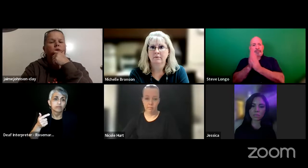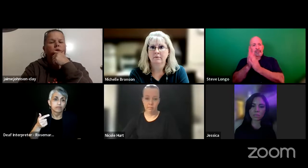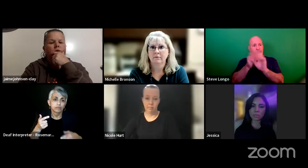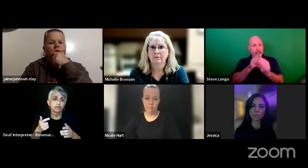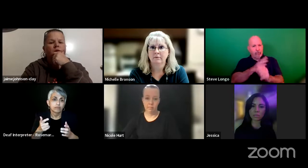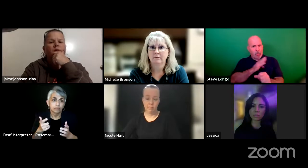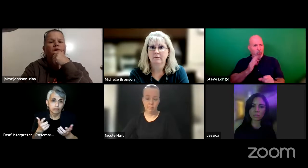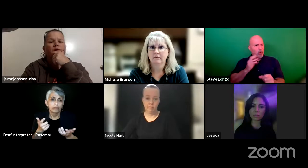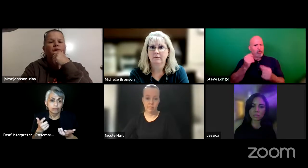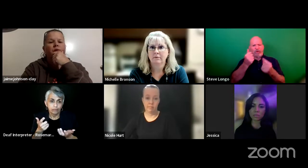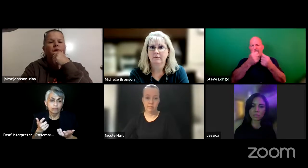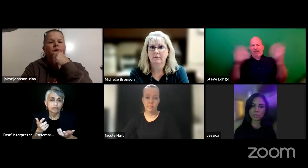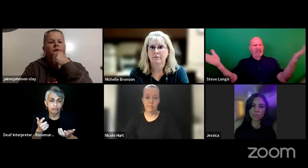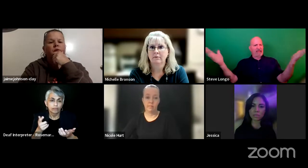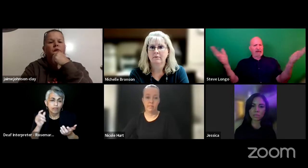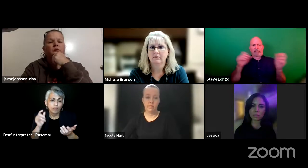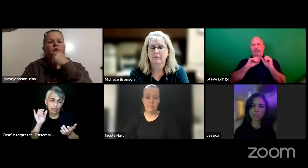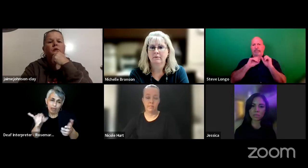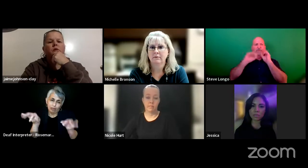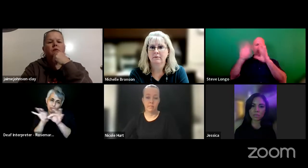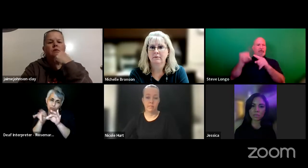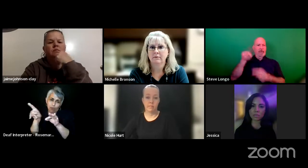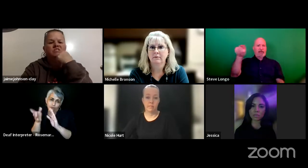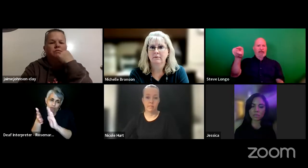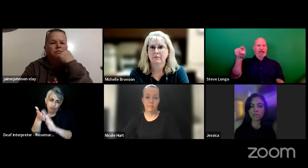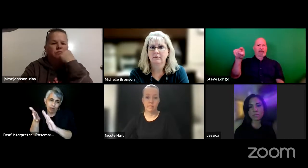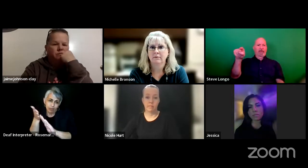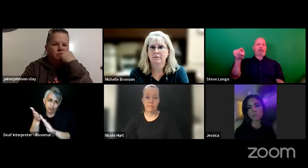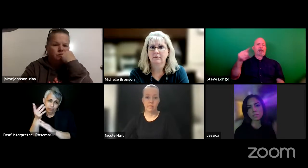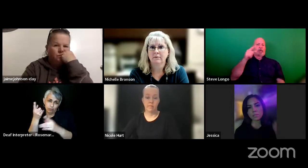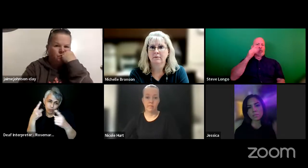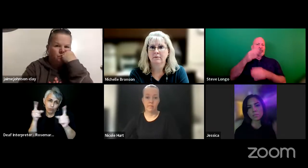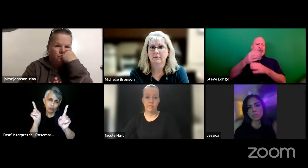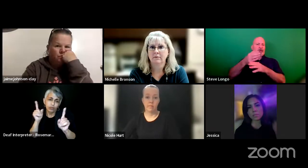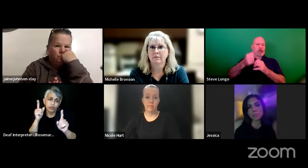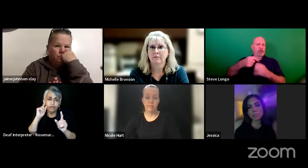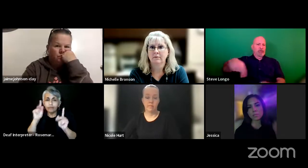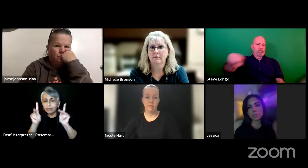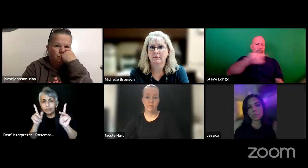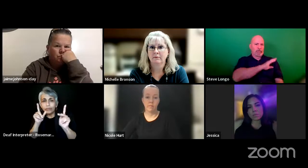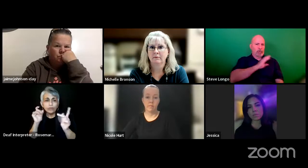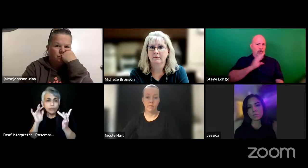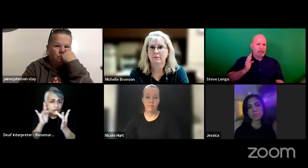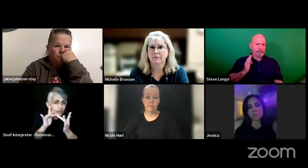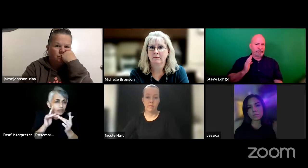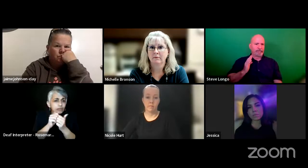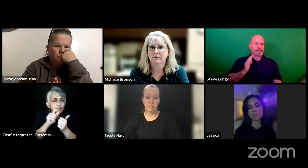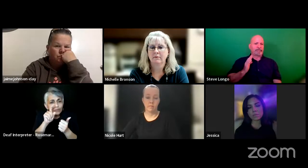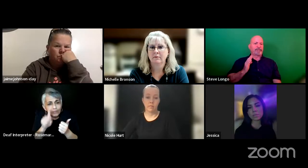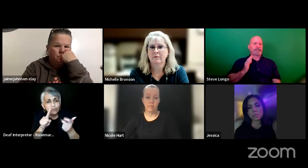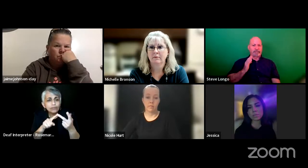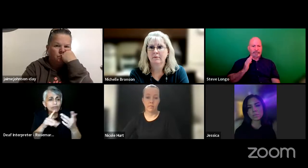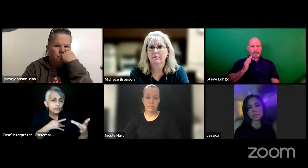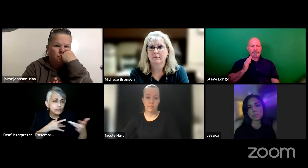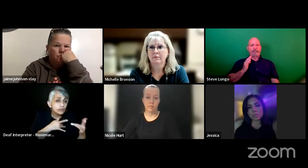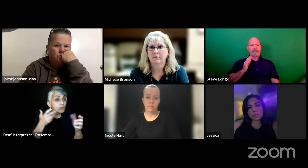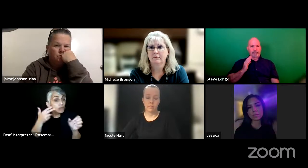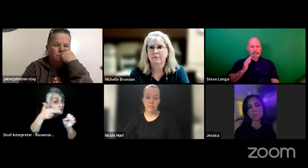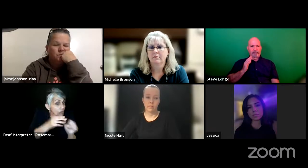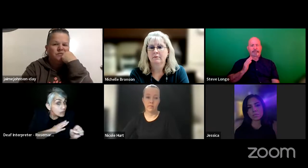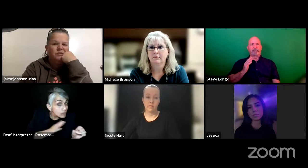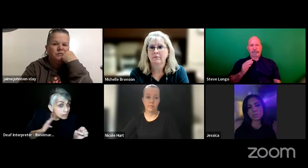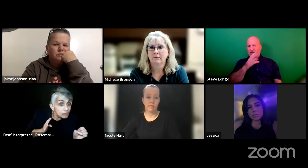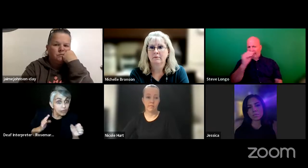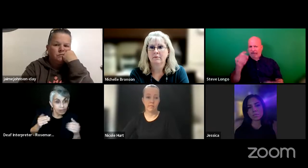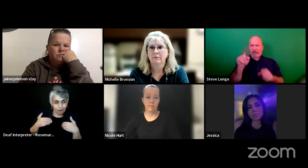it then avails a place for folks to express interest in joining the board or share concerns. So I just wanted to share with